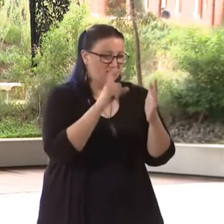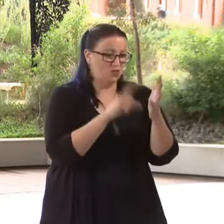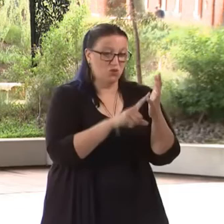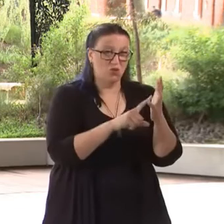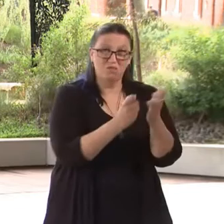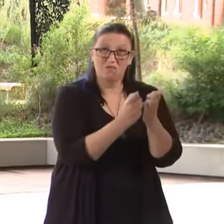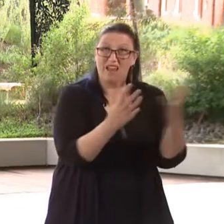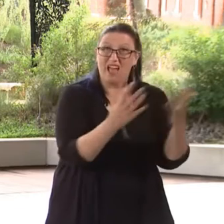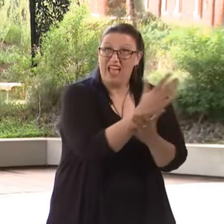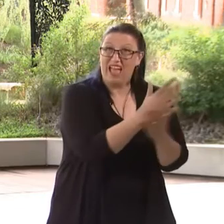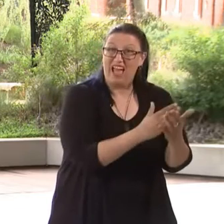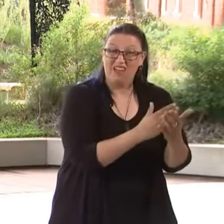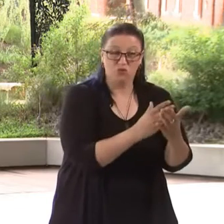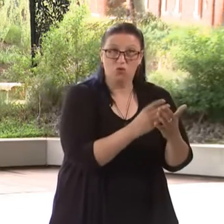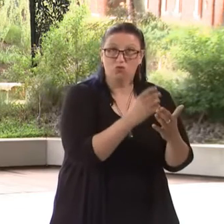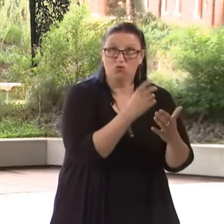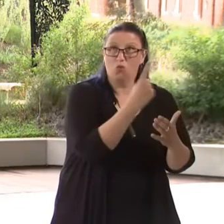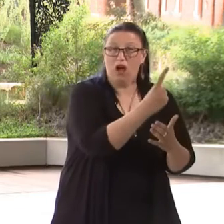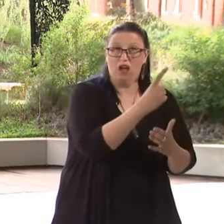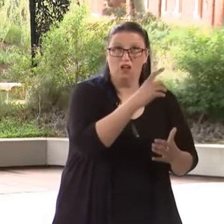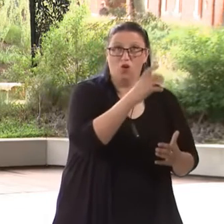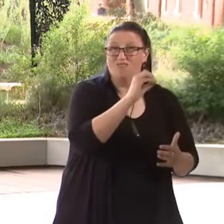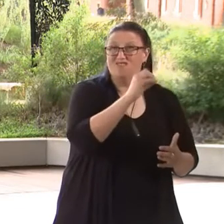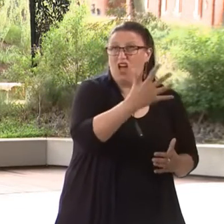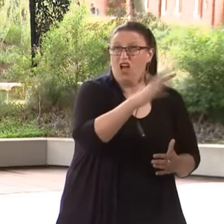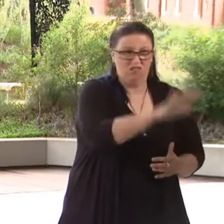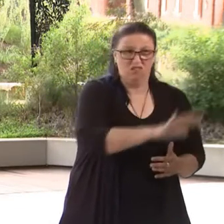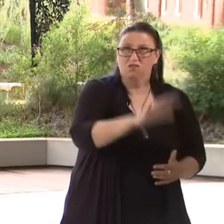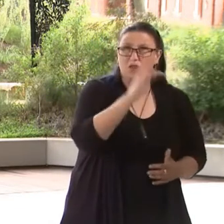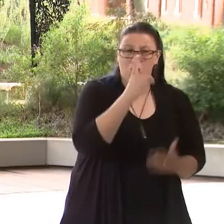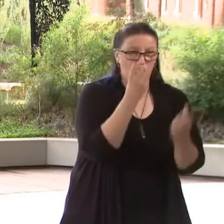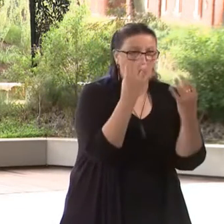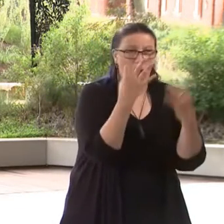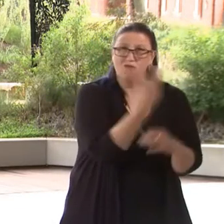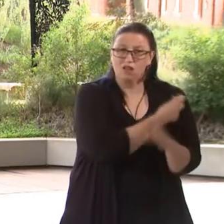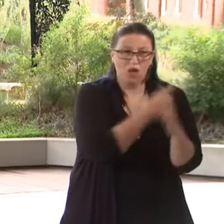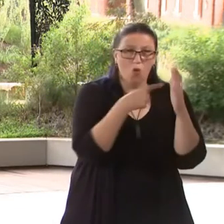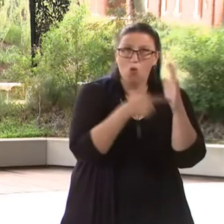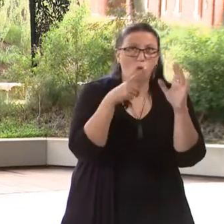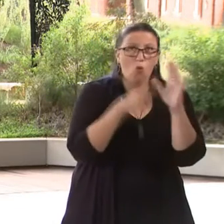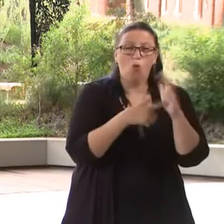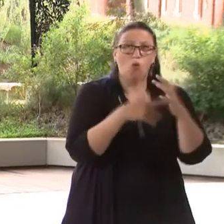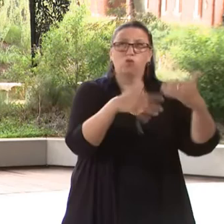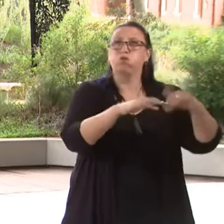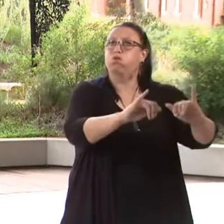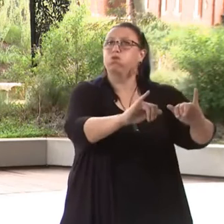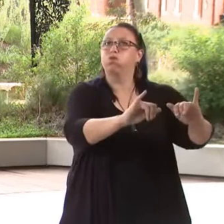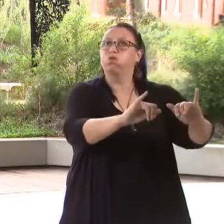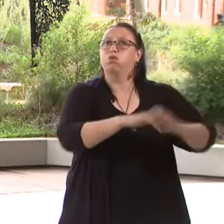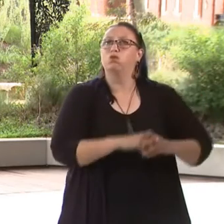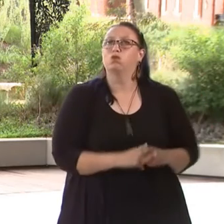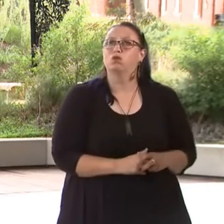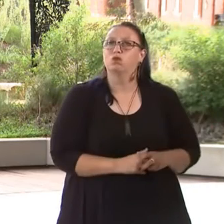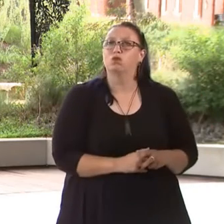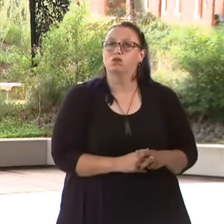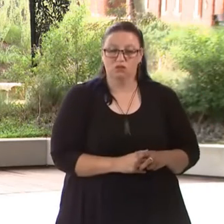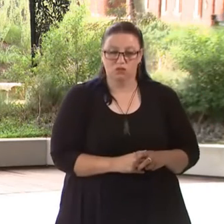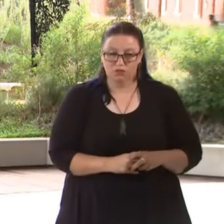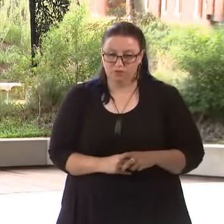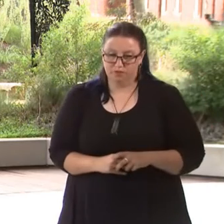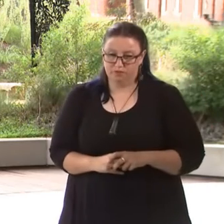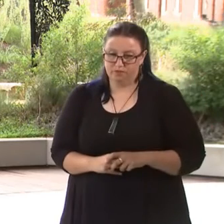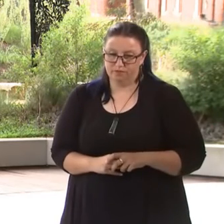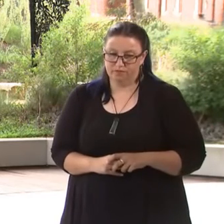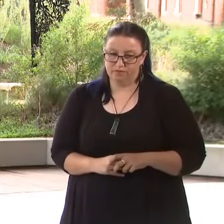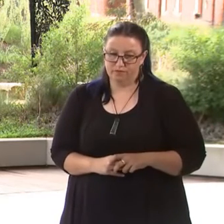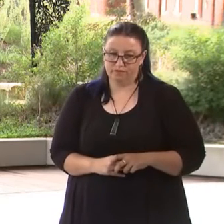clear. Vaccinations work, boosters work. I note the change we made very recently in respect of